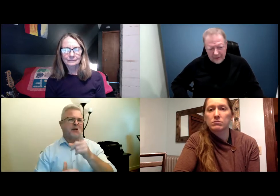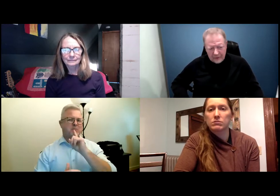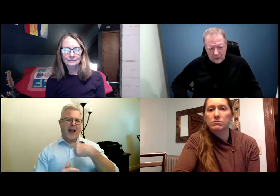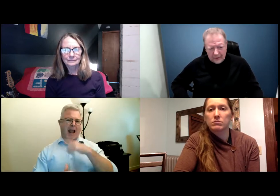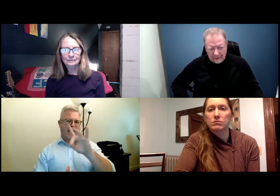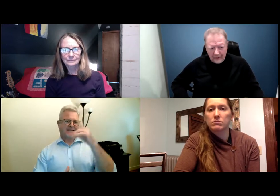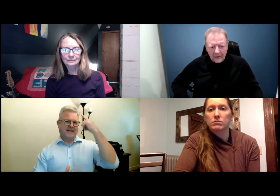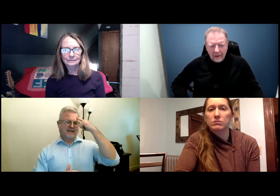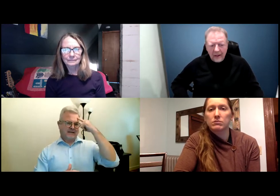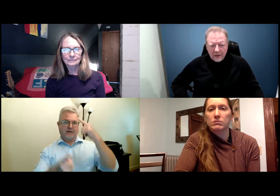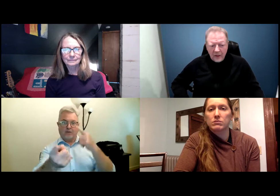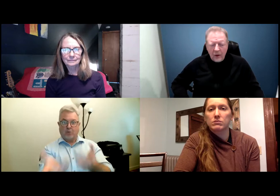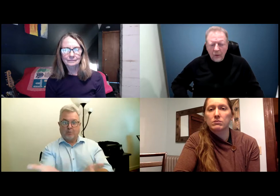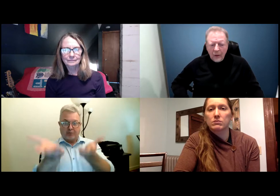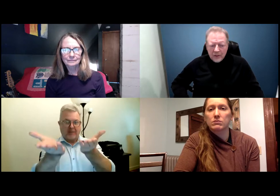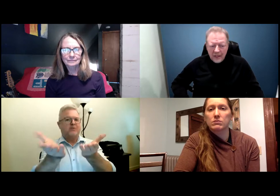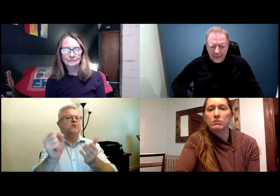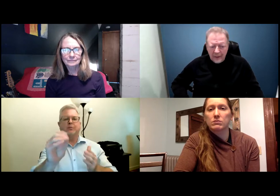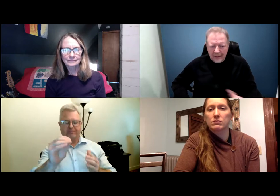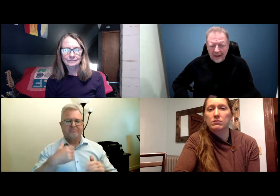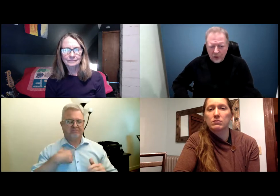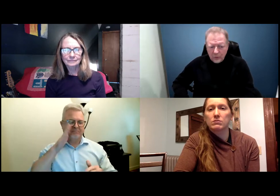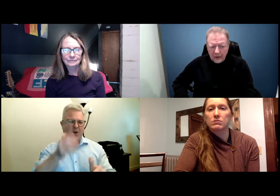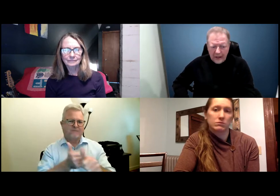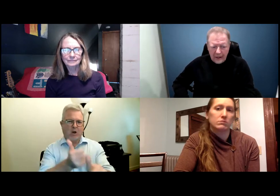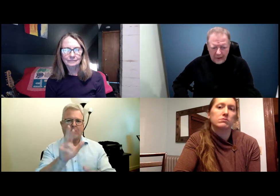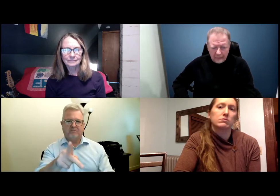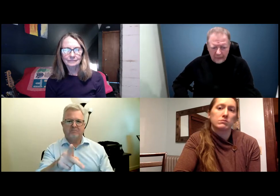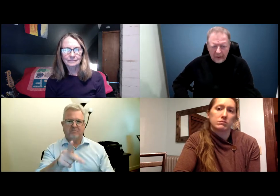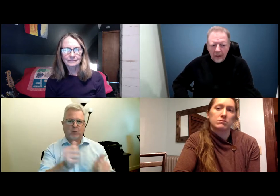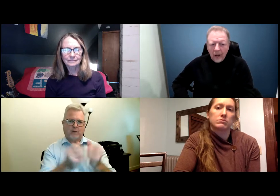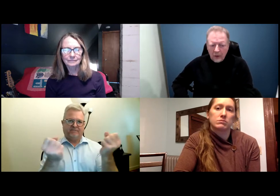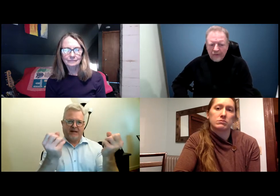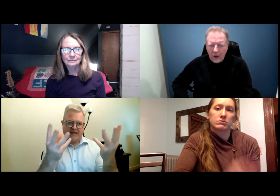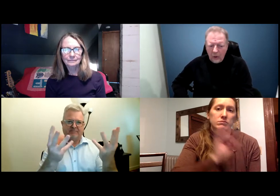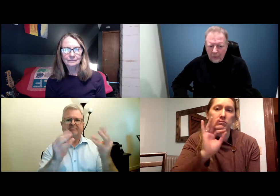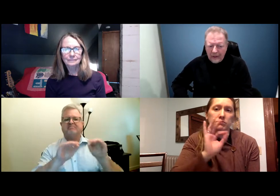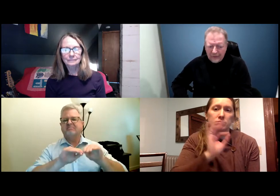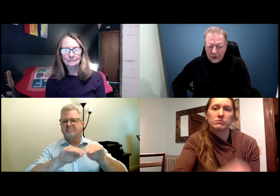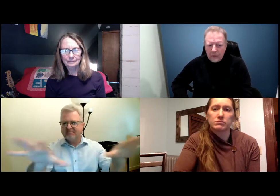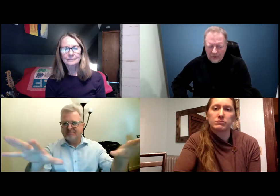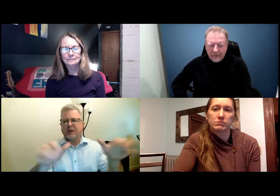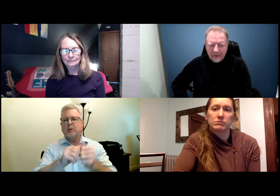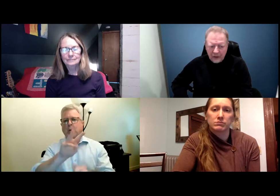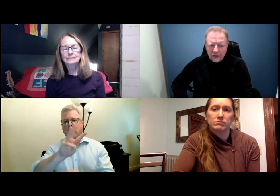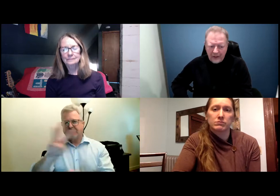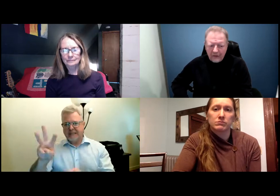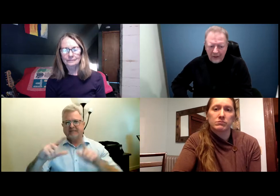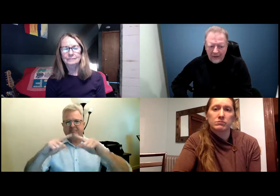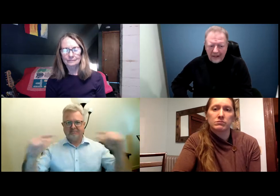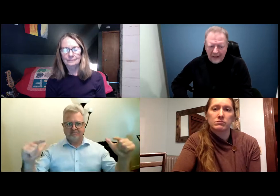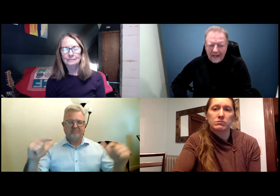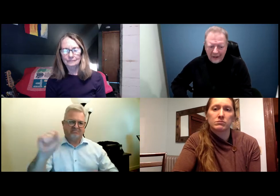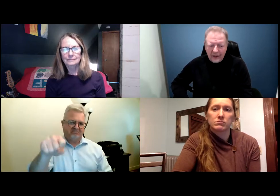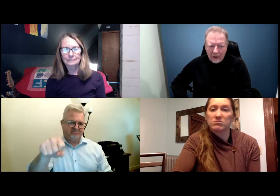tests in between. And so what I was thinking about, now that you brought that up, I'm going to follow up with that for sure. I'm definitely going to create a vlog